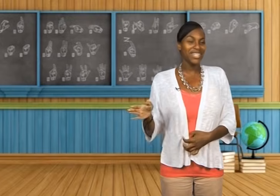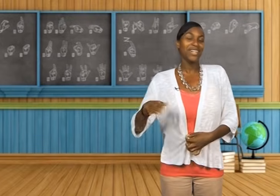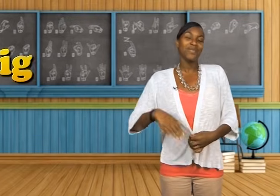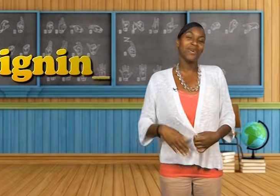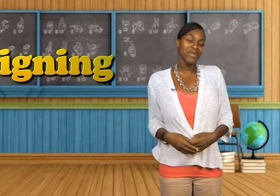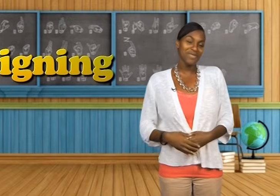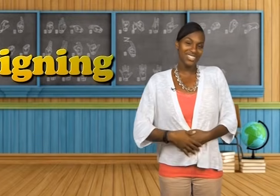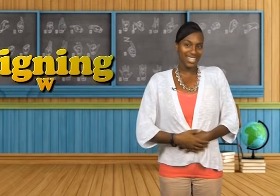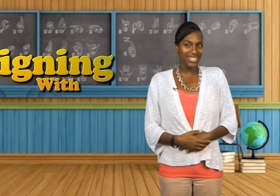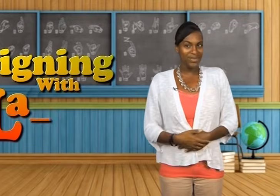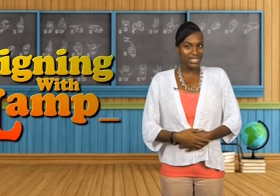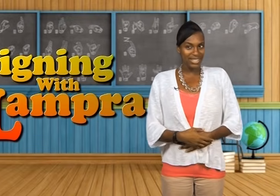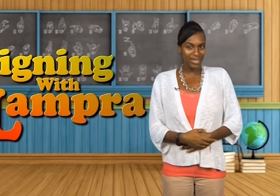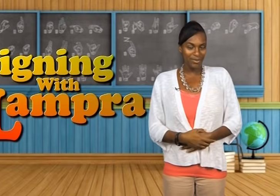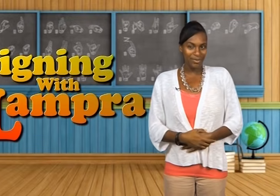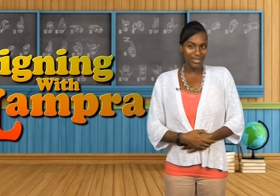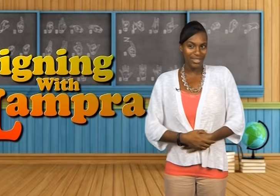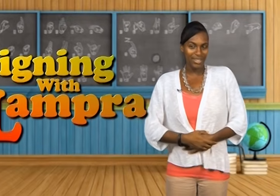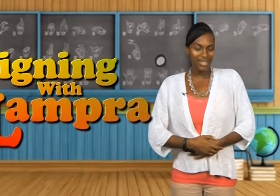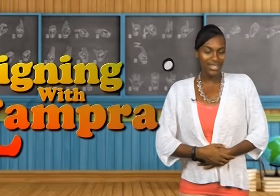everybody, welcome to Signing with Lampra,